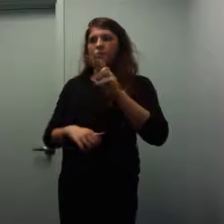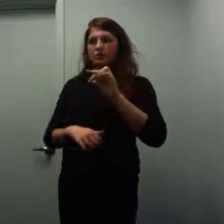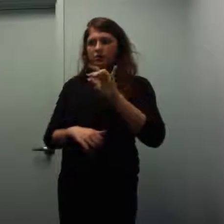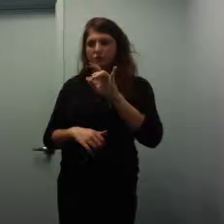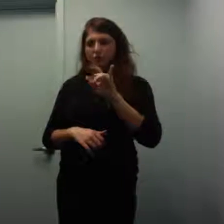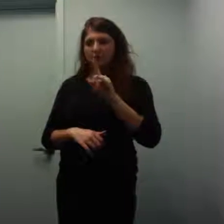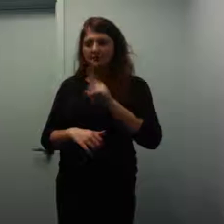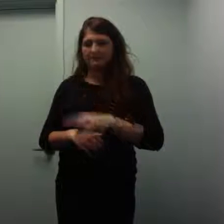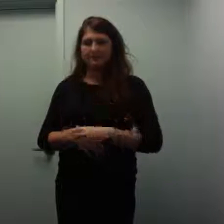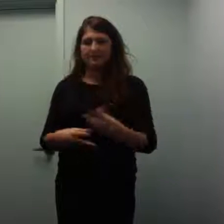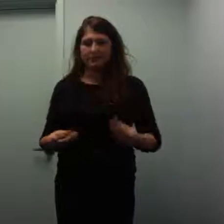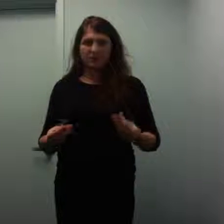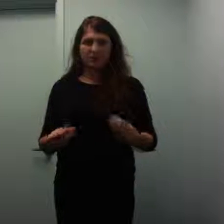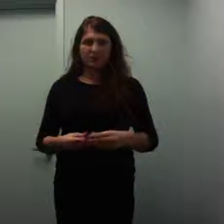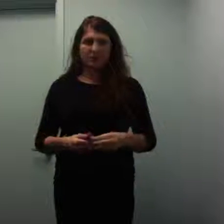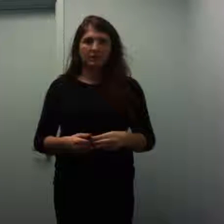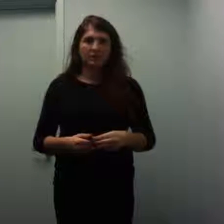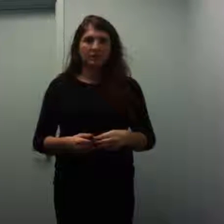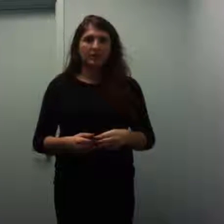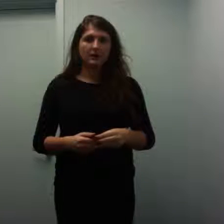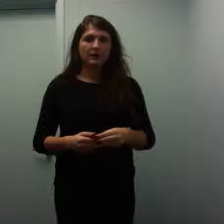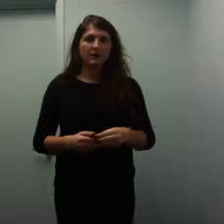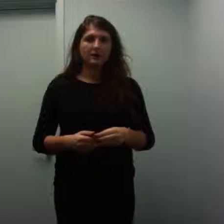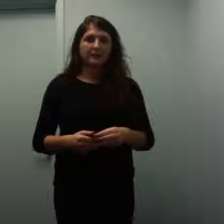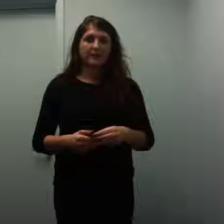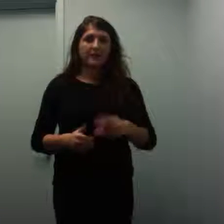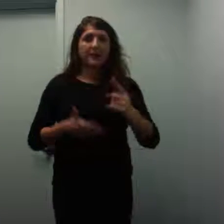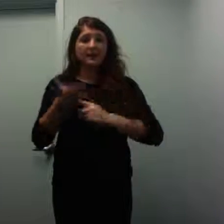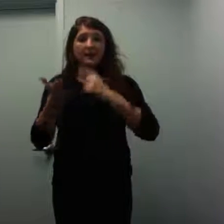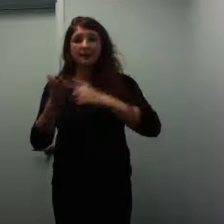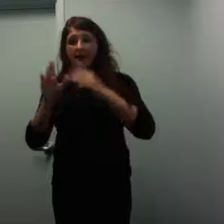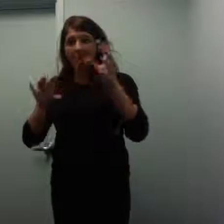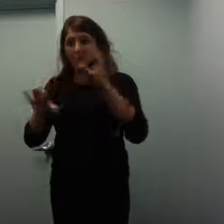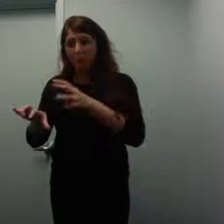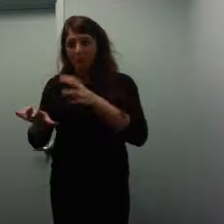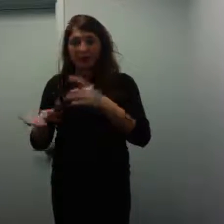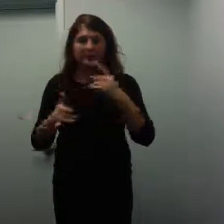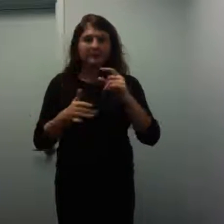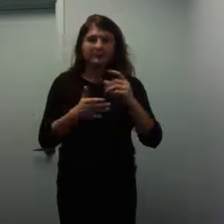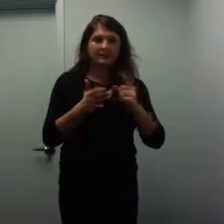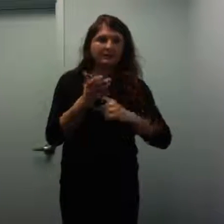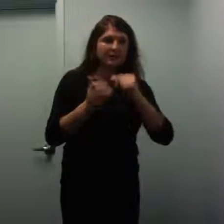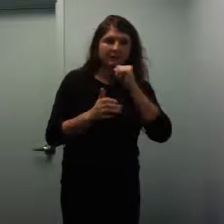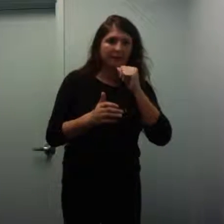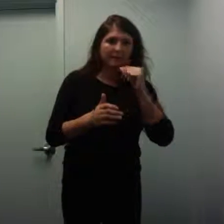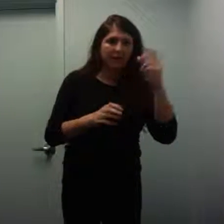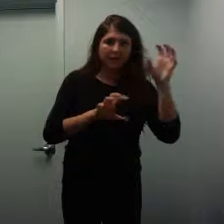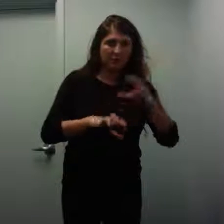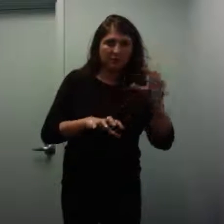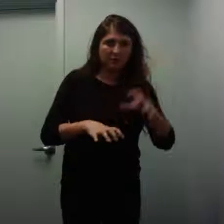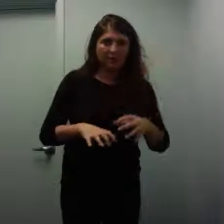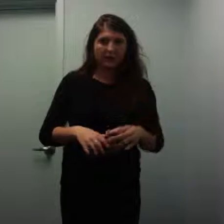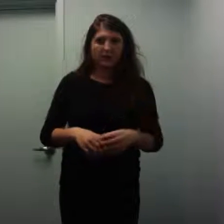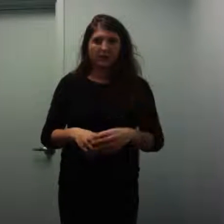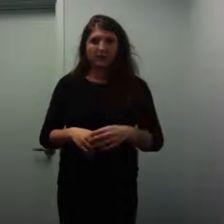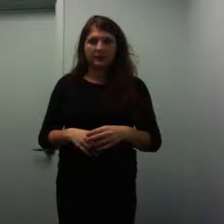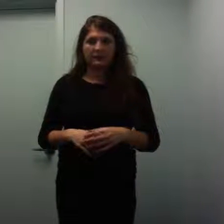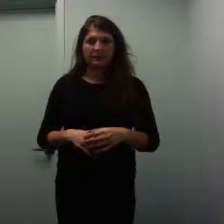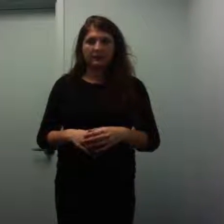It's been raining off and on. We're probably going to get rain again today. So the humidity or the water vapor in the air is